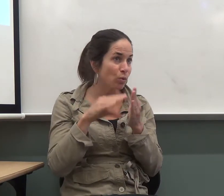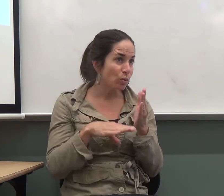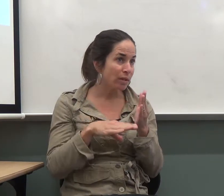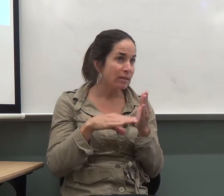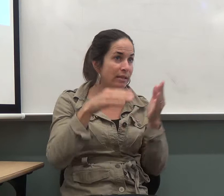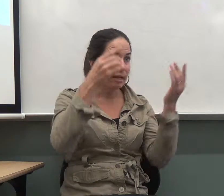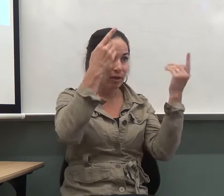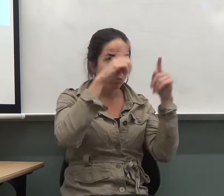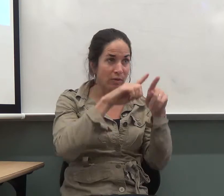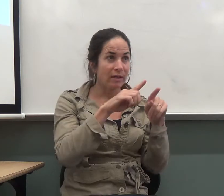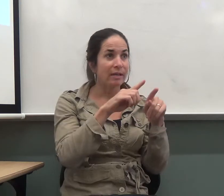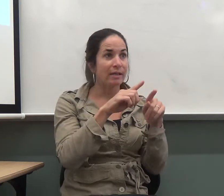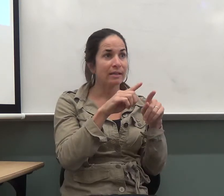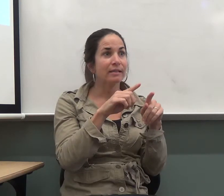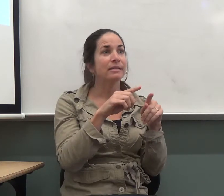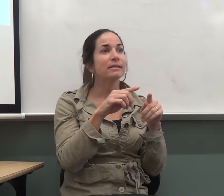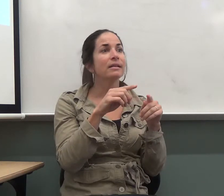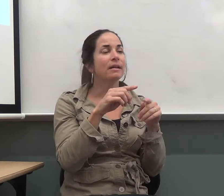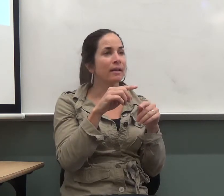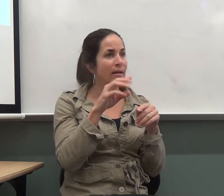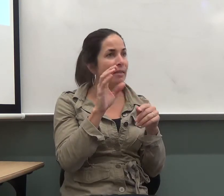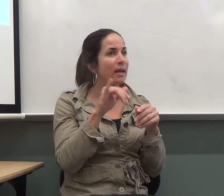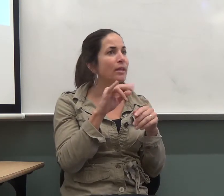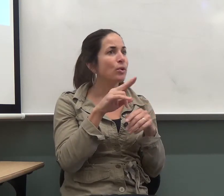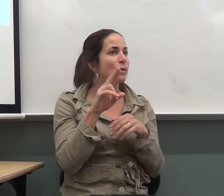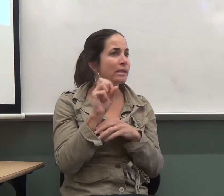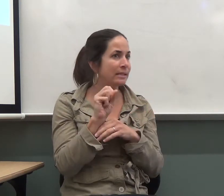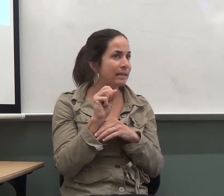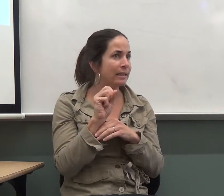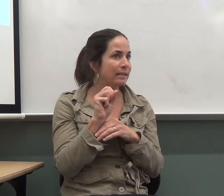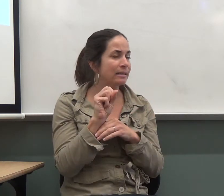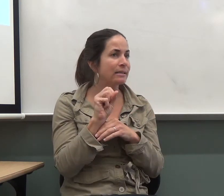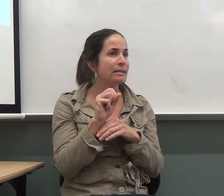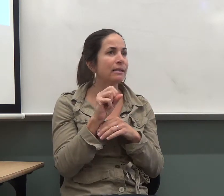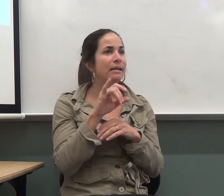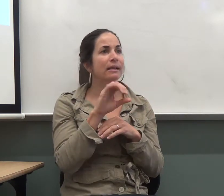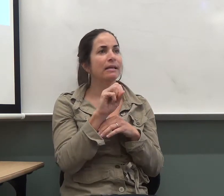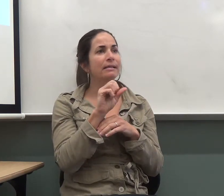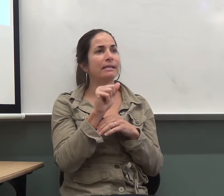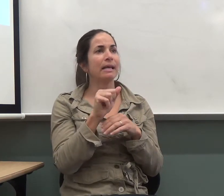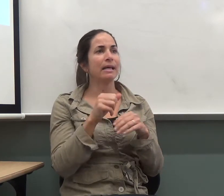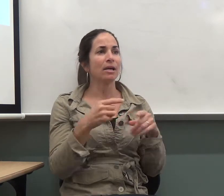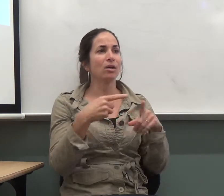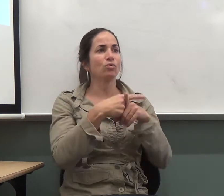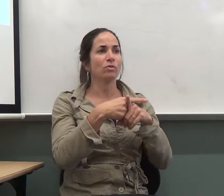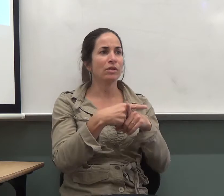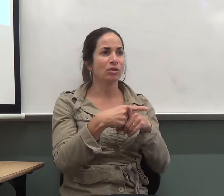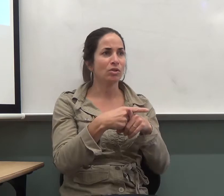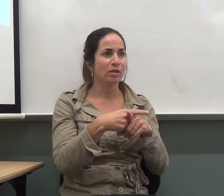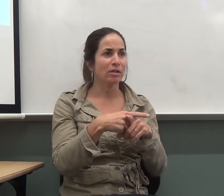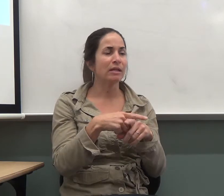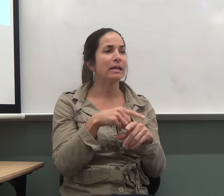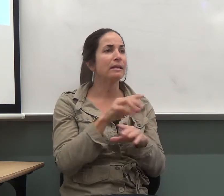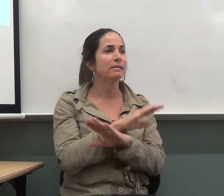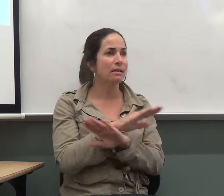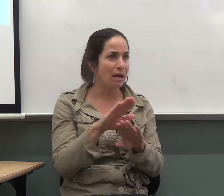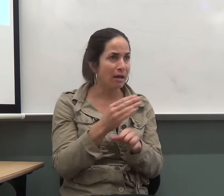agrees that the United States is a contradiction, that it's not free. Let's say I have that